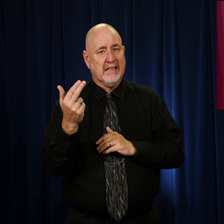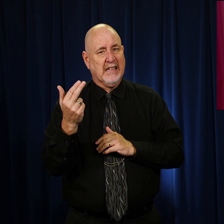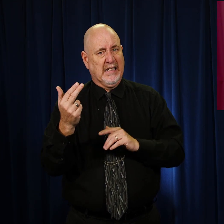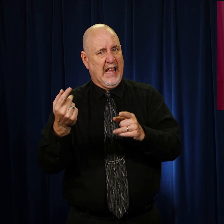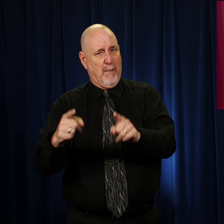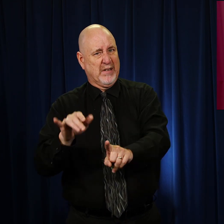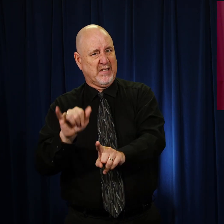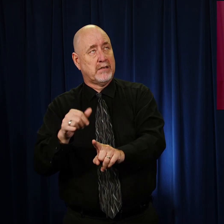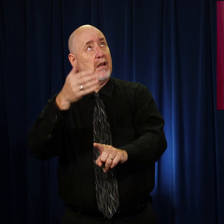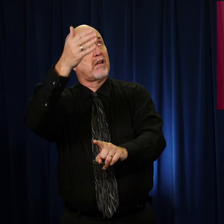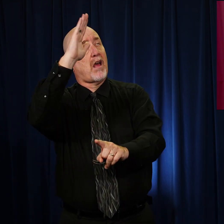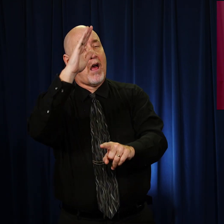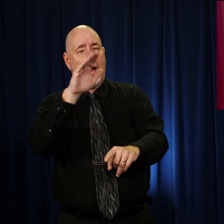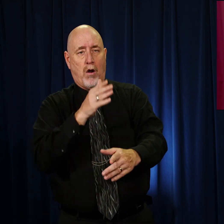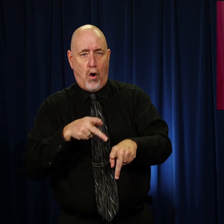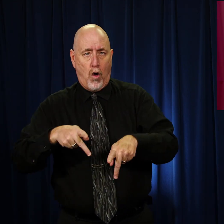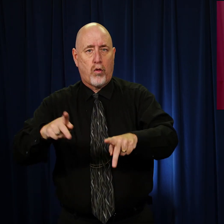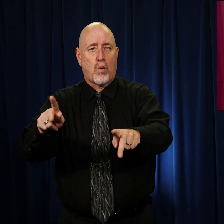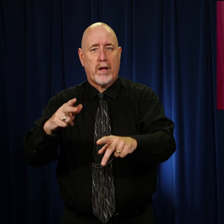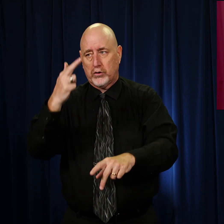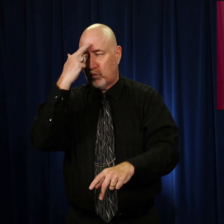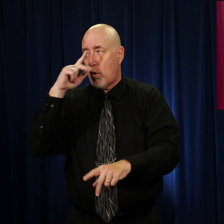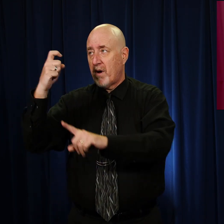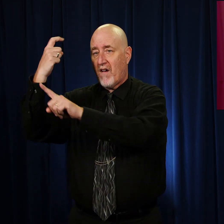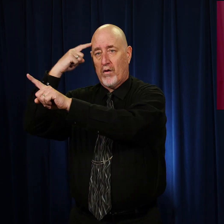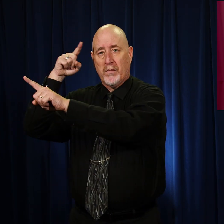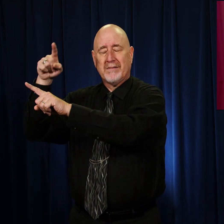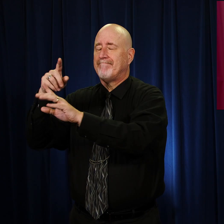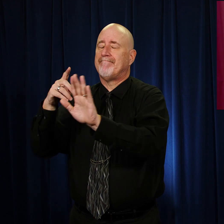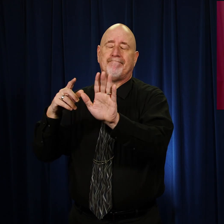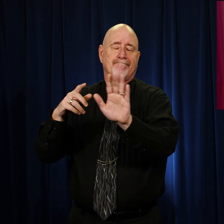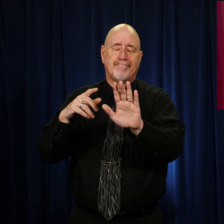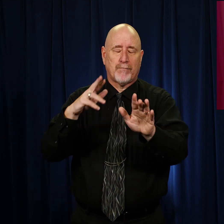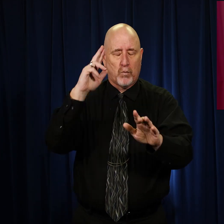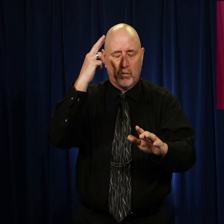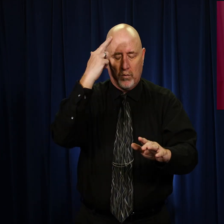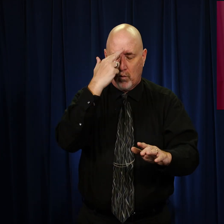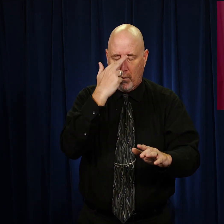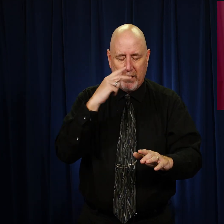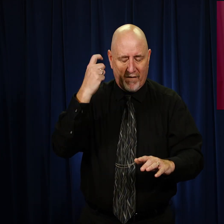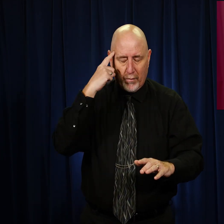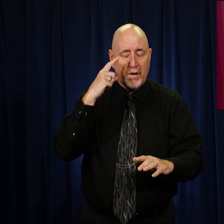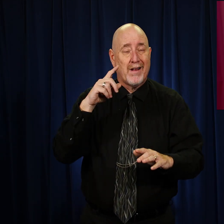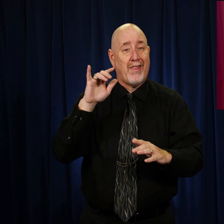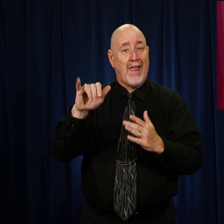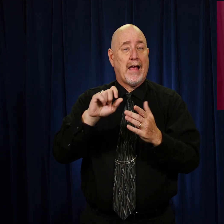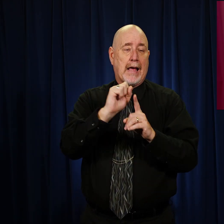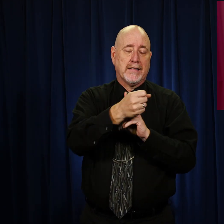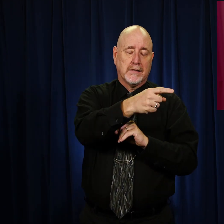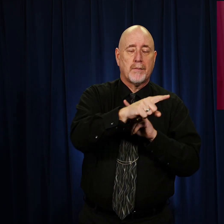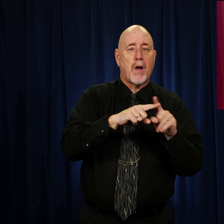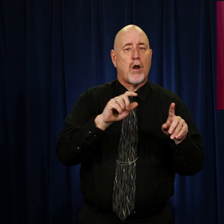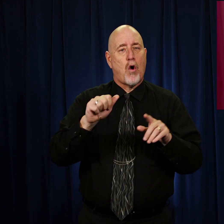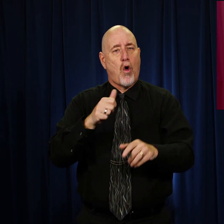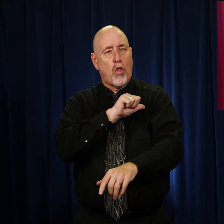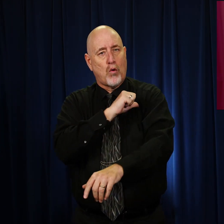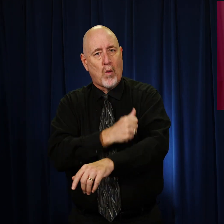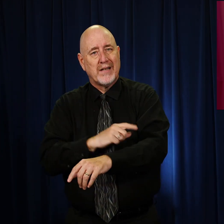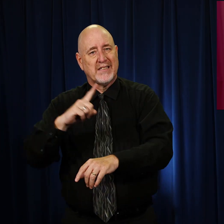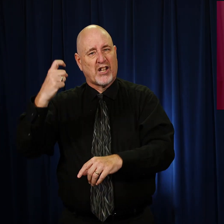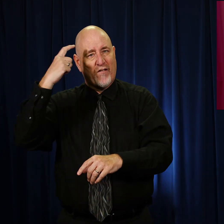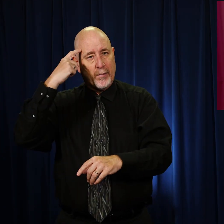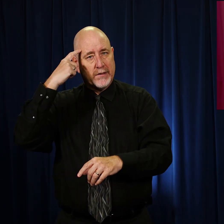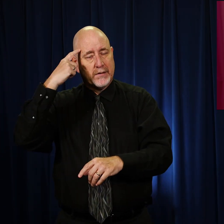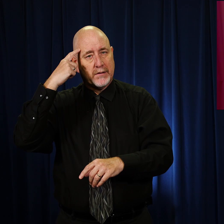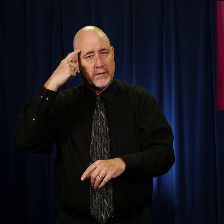what happens. God authorizes the Roman government, or not the Roman government, but in that case it would have been, but he authorizes the